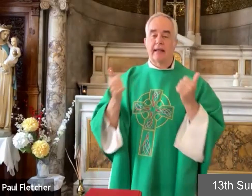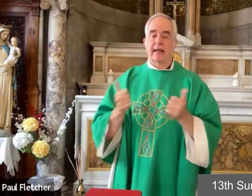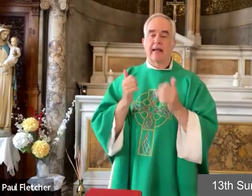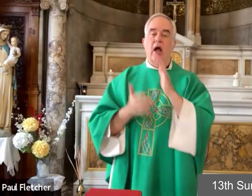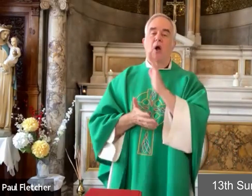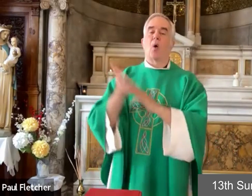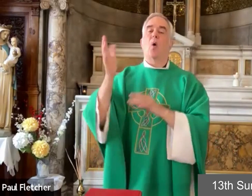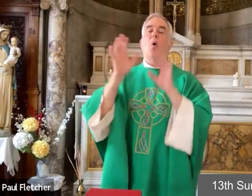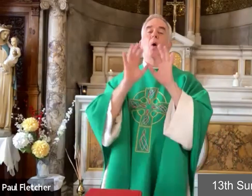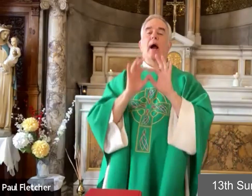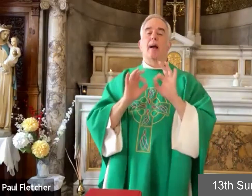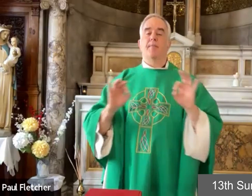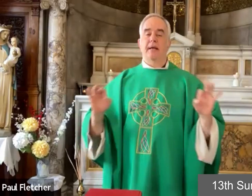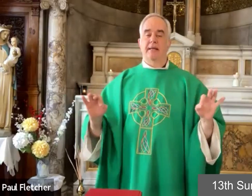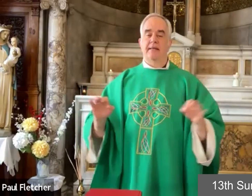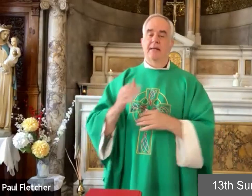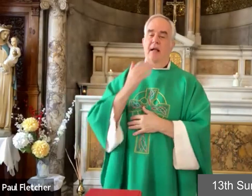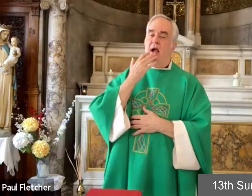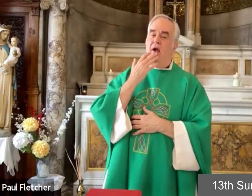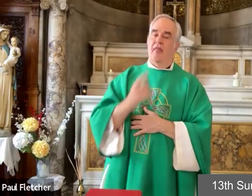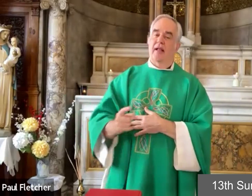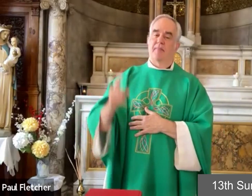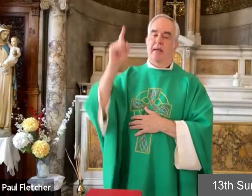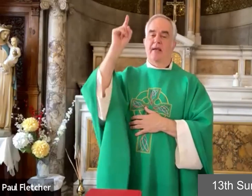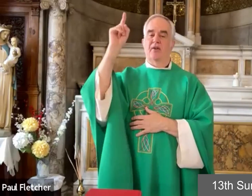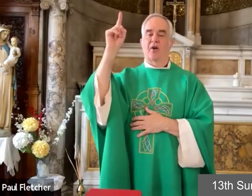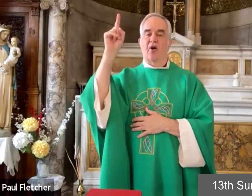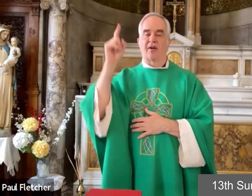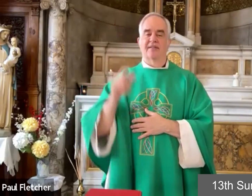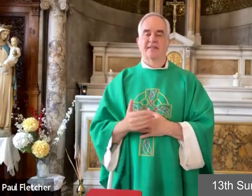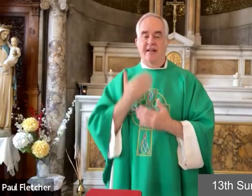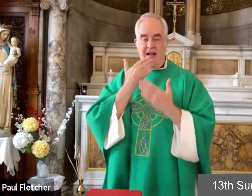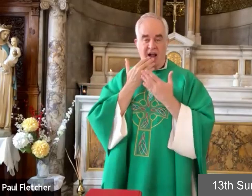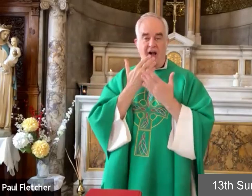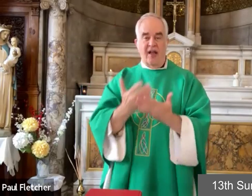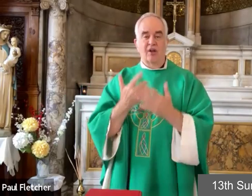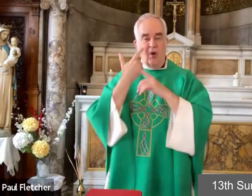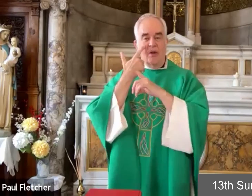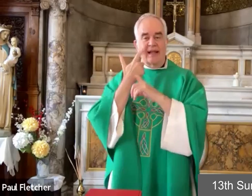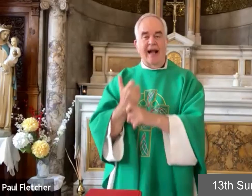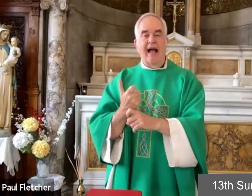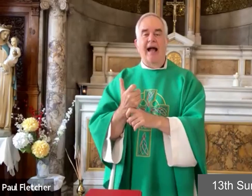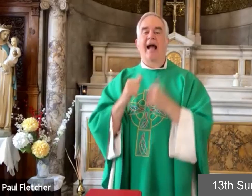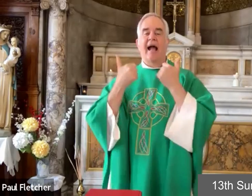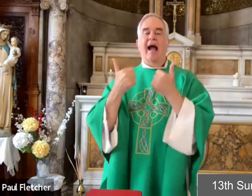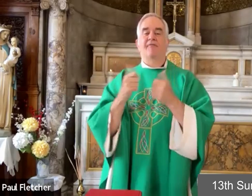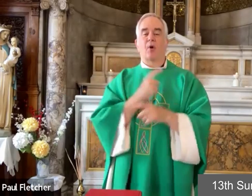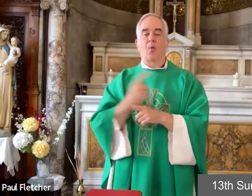Sunday, go in peace. Thanks be to God. Thank you, take care, have a good